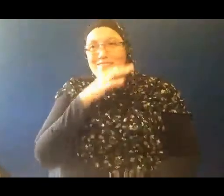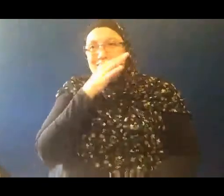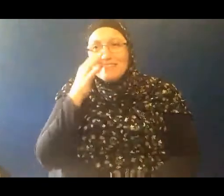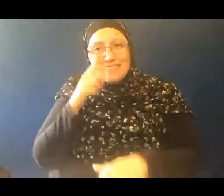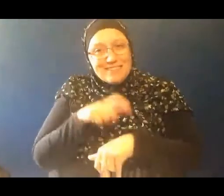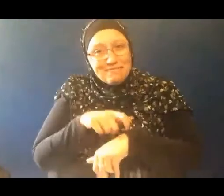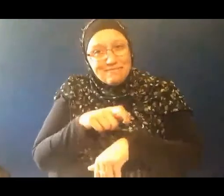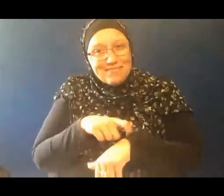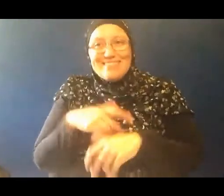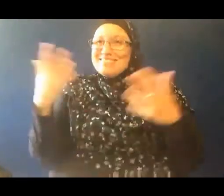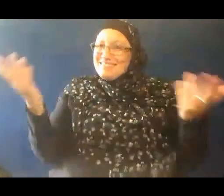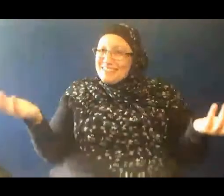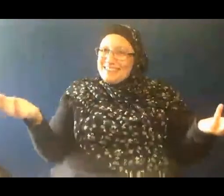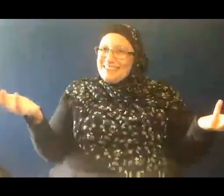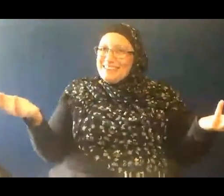month. See,